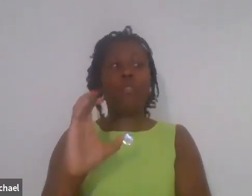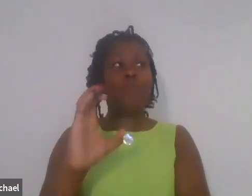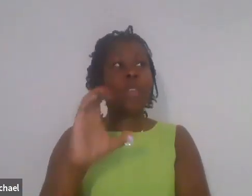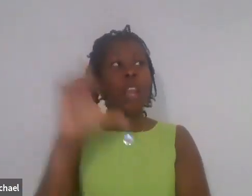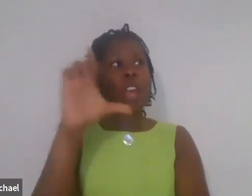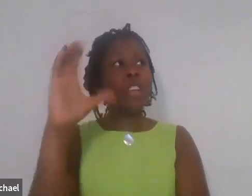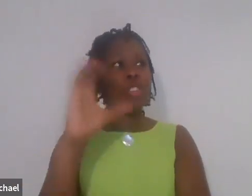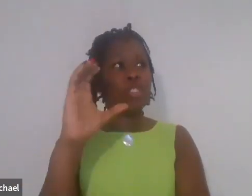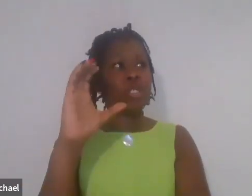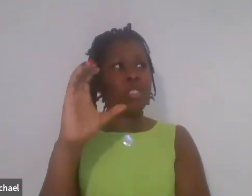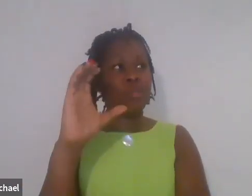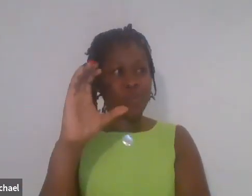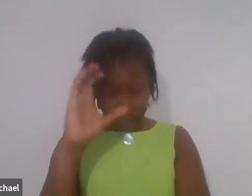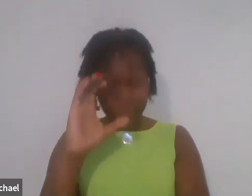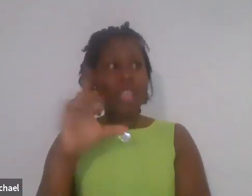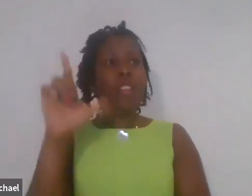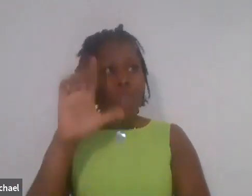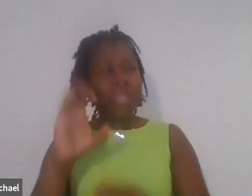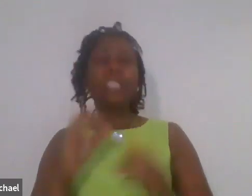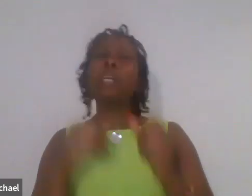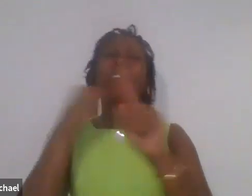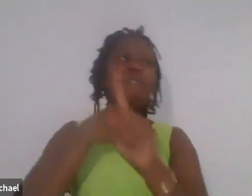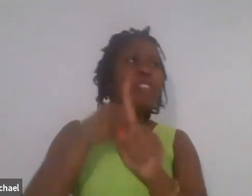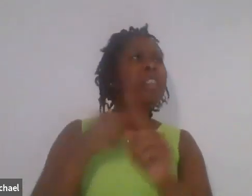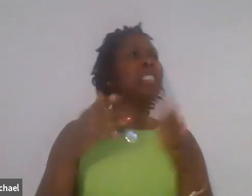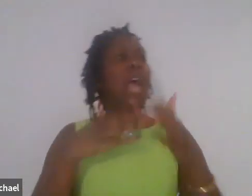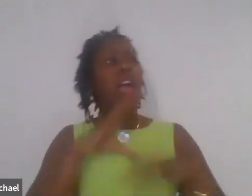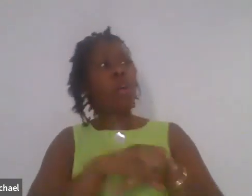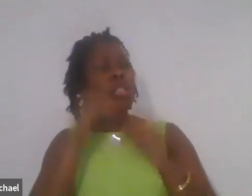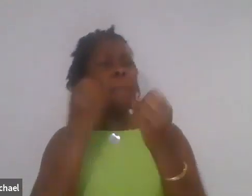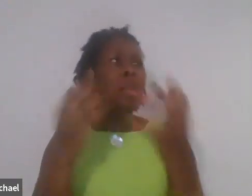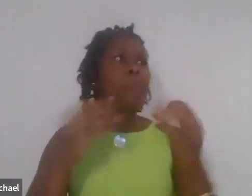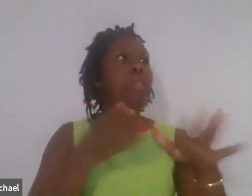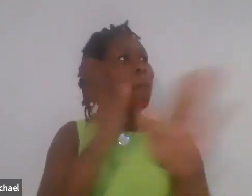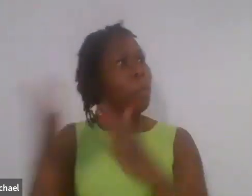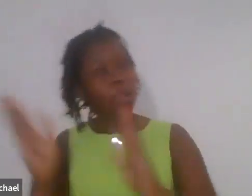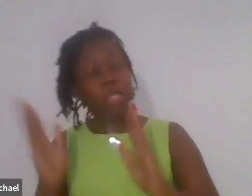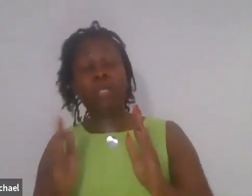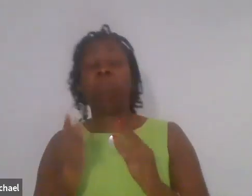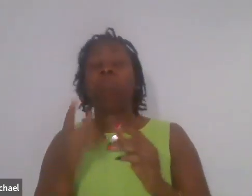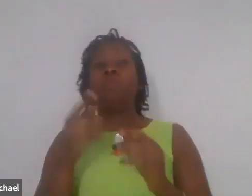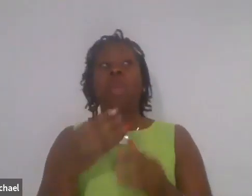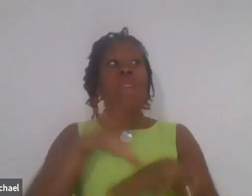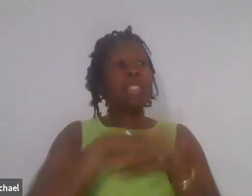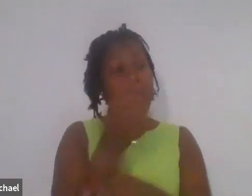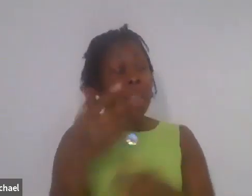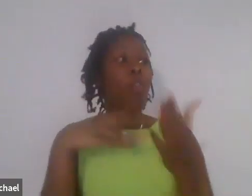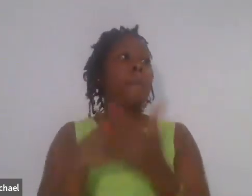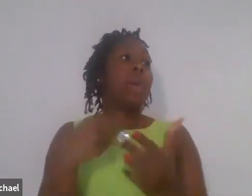network, Leonard Cheshire Disability. So I got many opportunities. Get a little money.